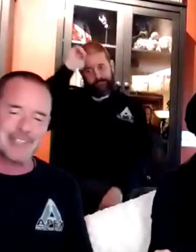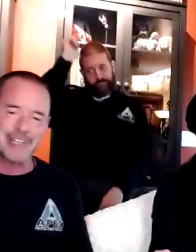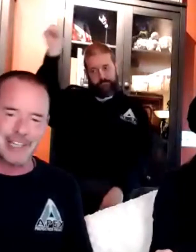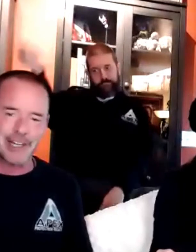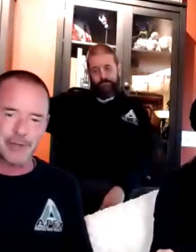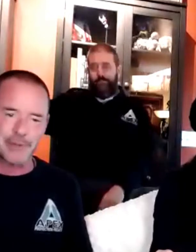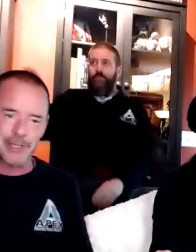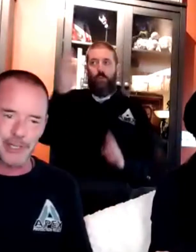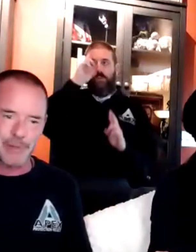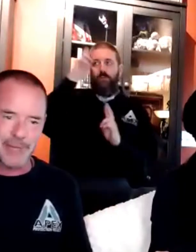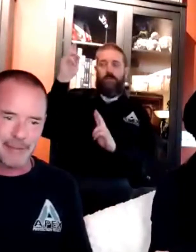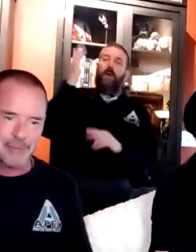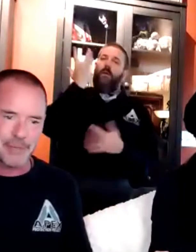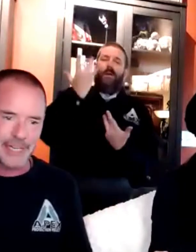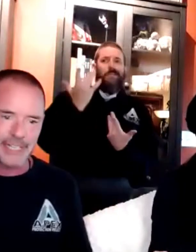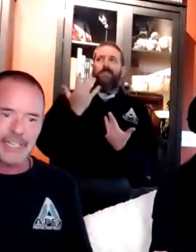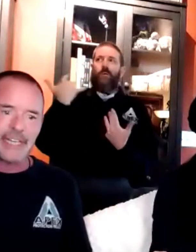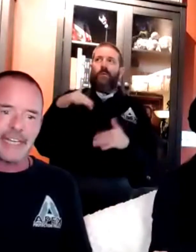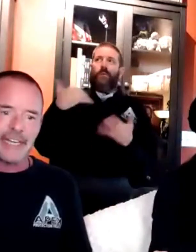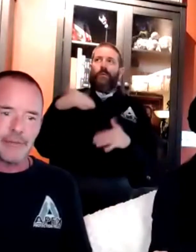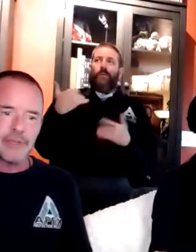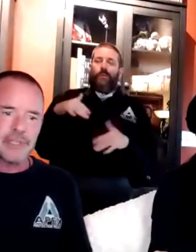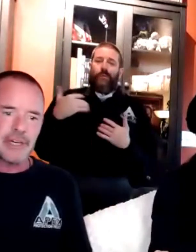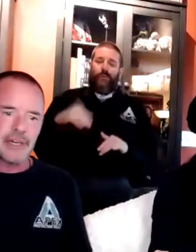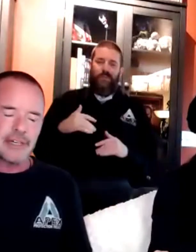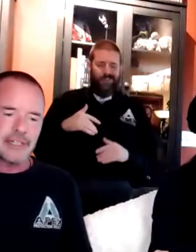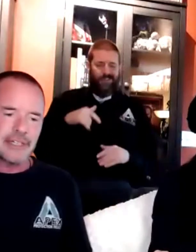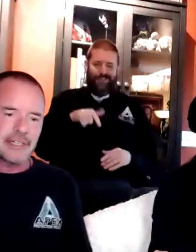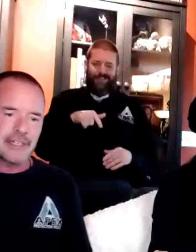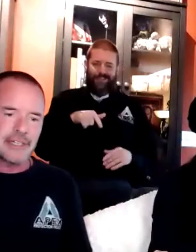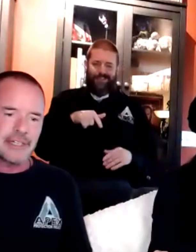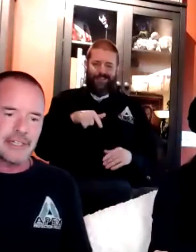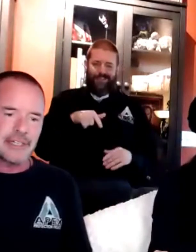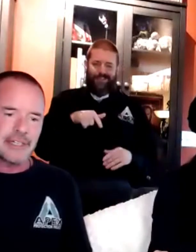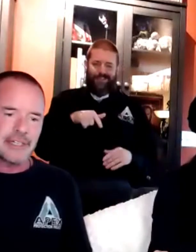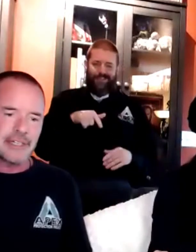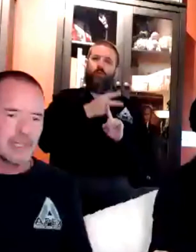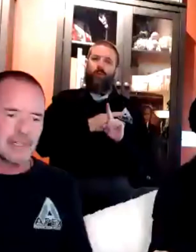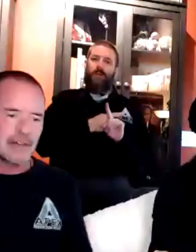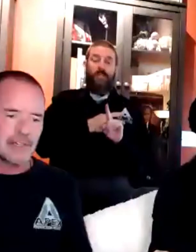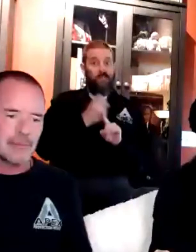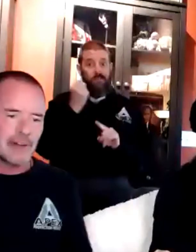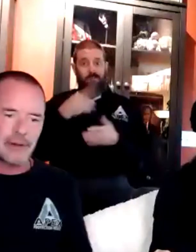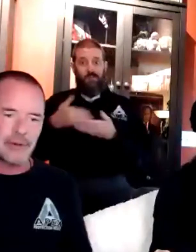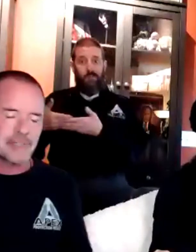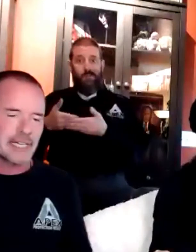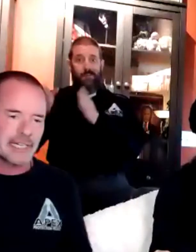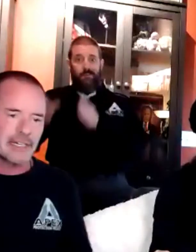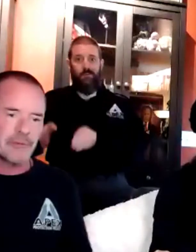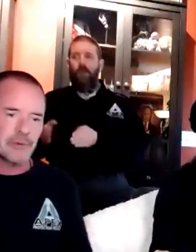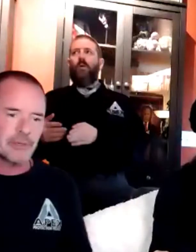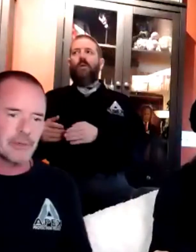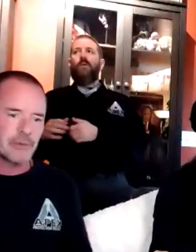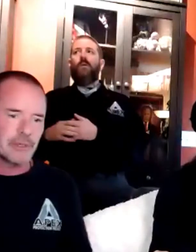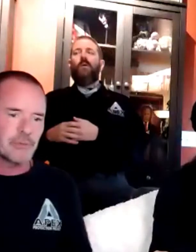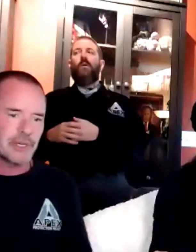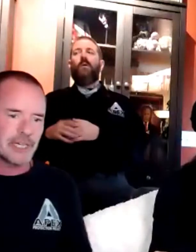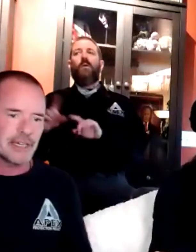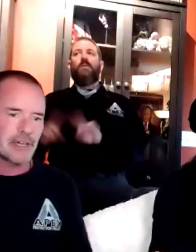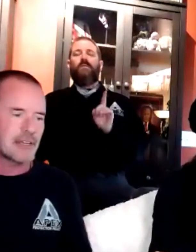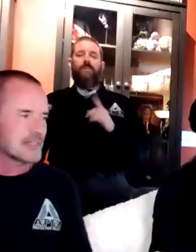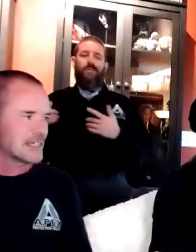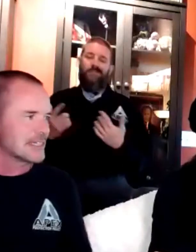lasts a lot longer with a human baby, but it was mixing the formula every couple of hours and getting up, and we were